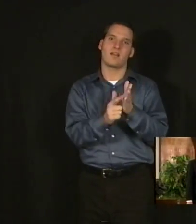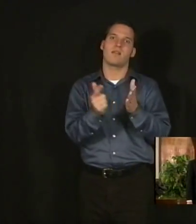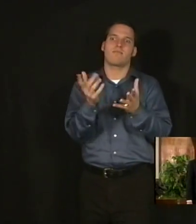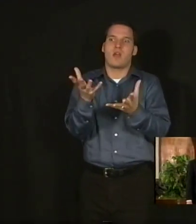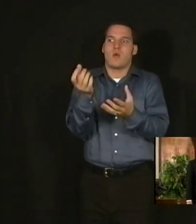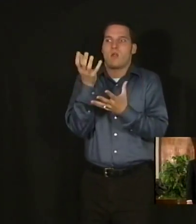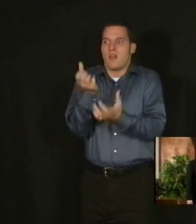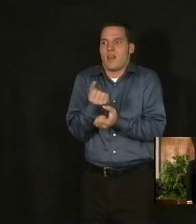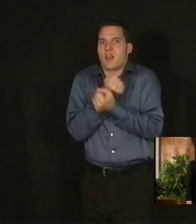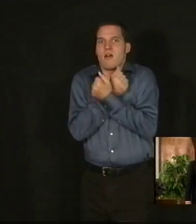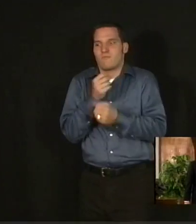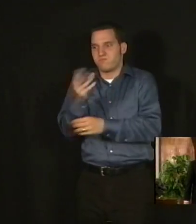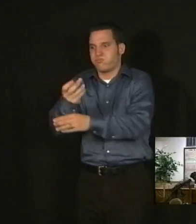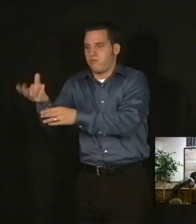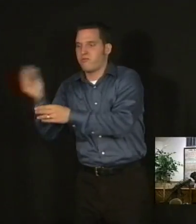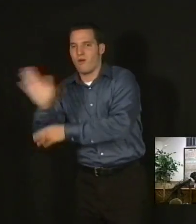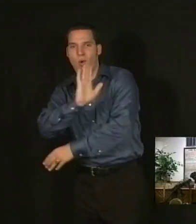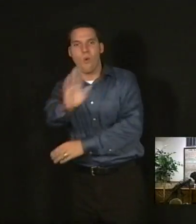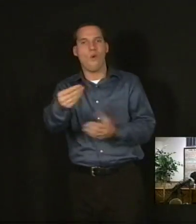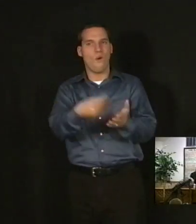They love giving away your money.